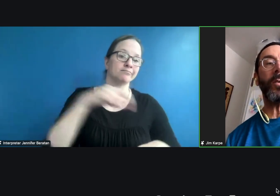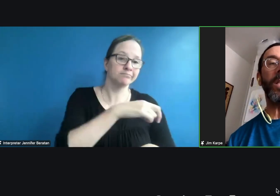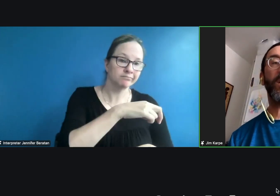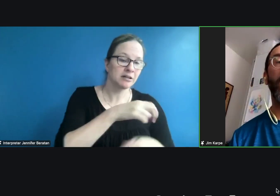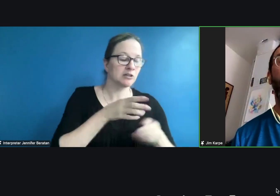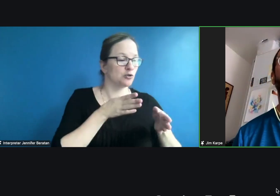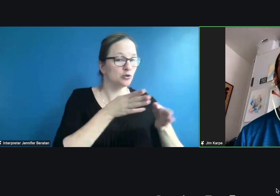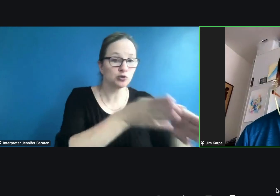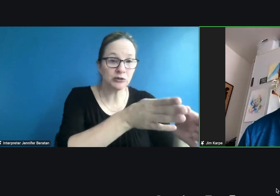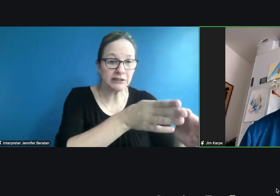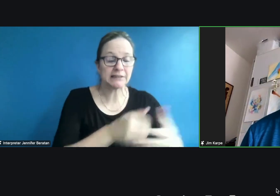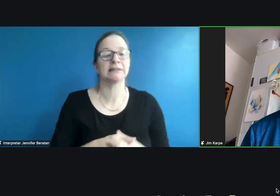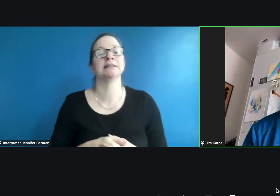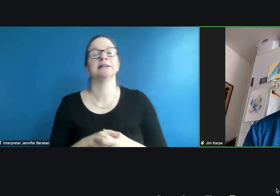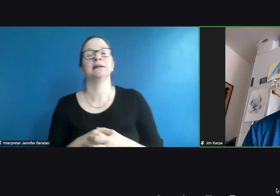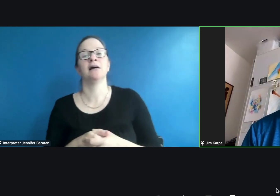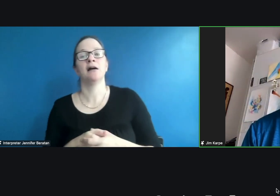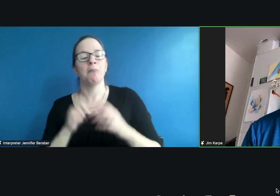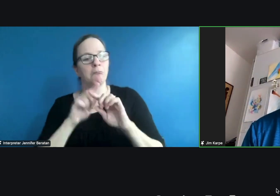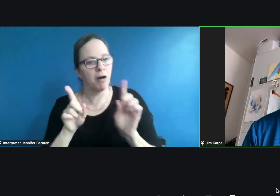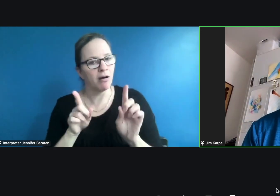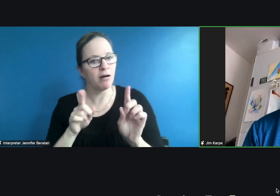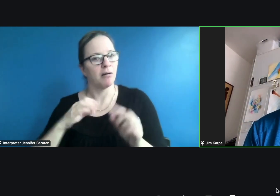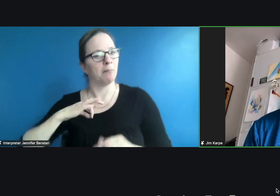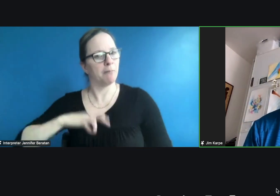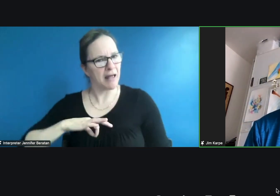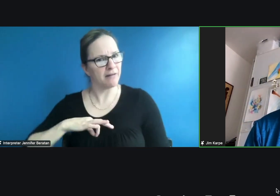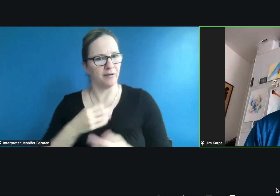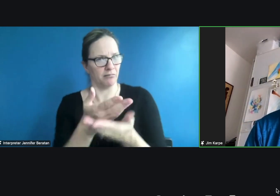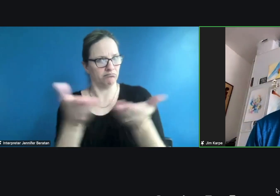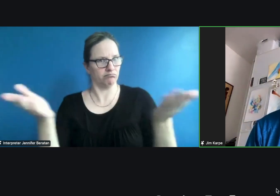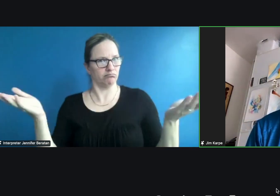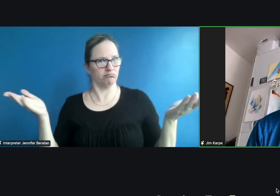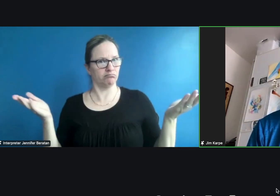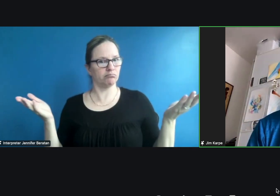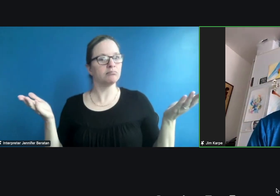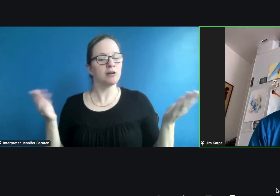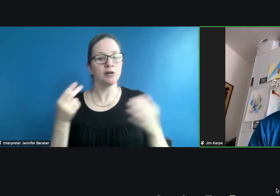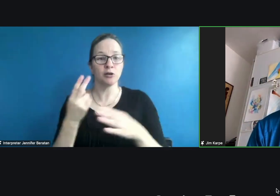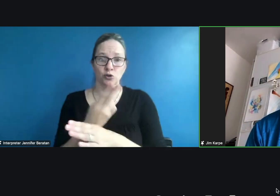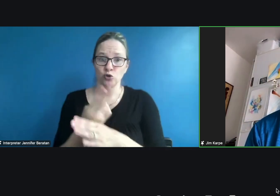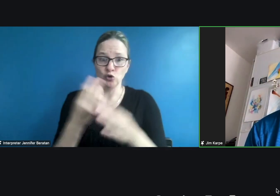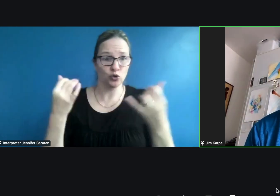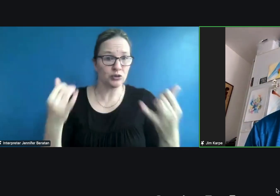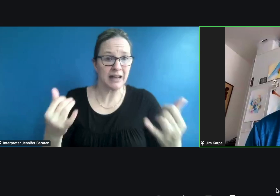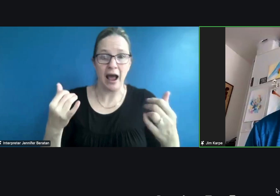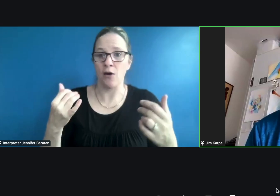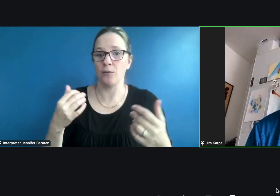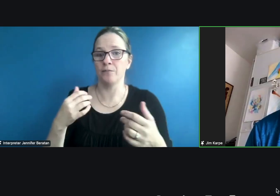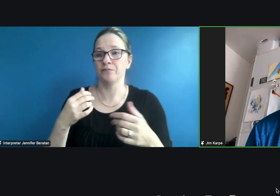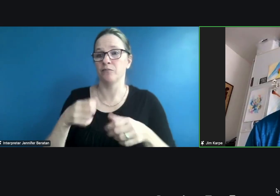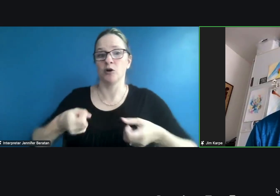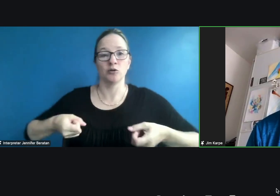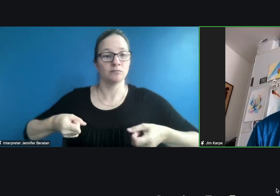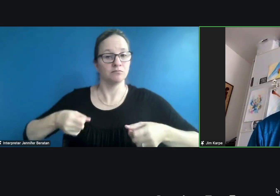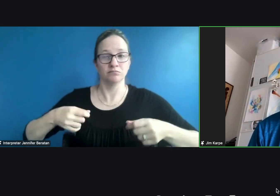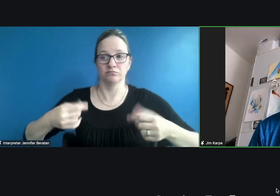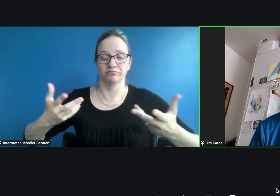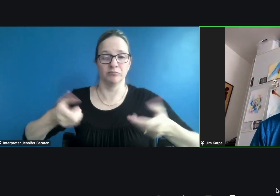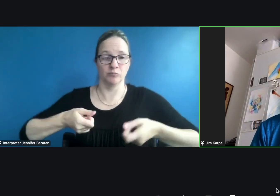the street. And they have been used by now everybody with a